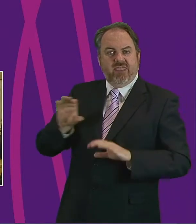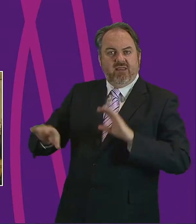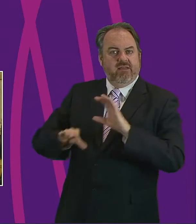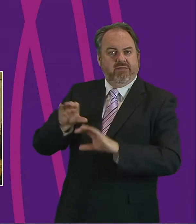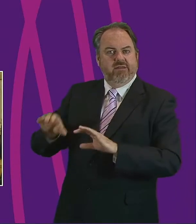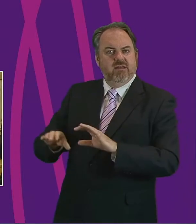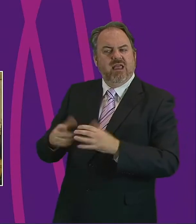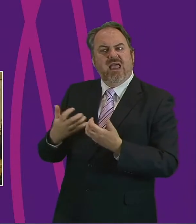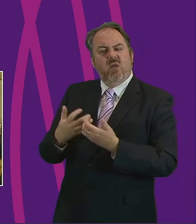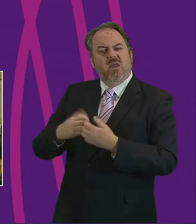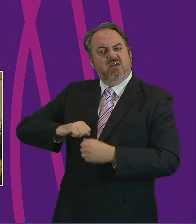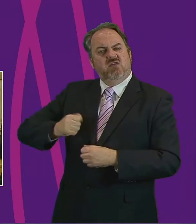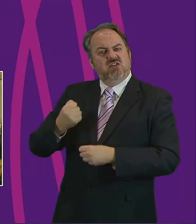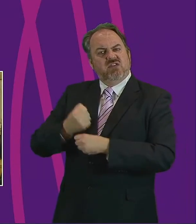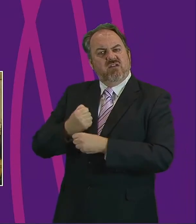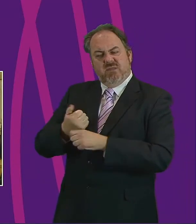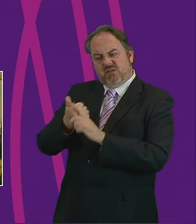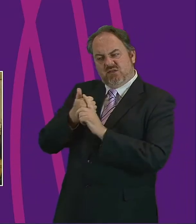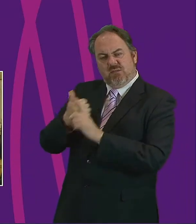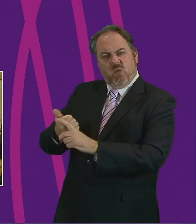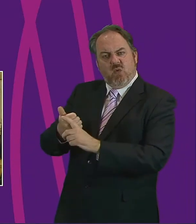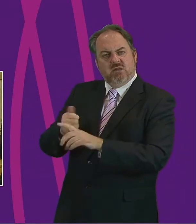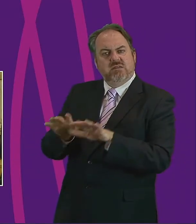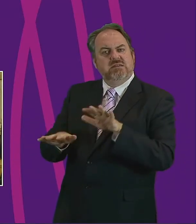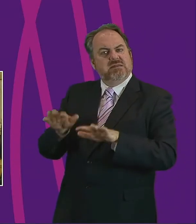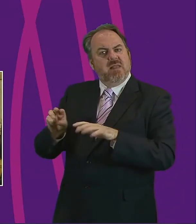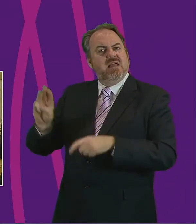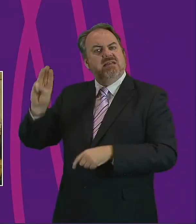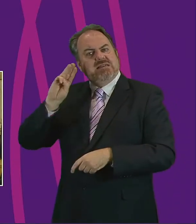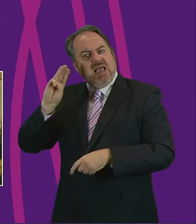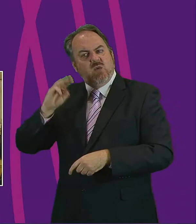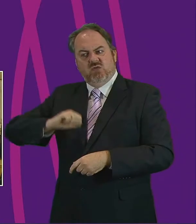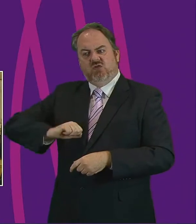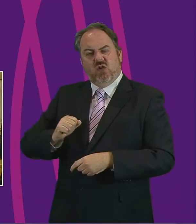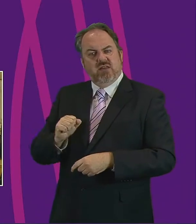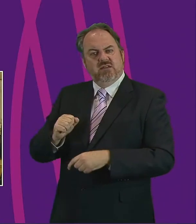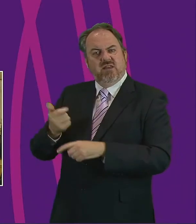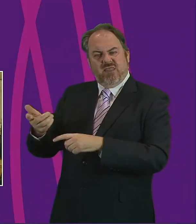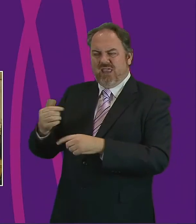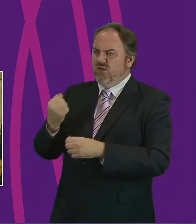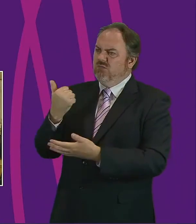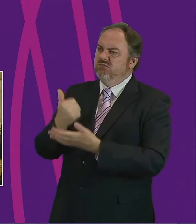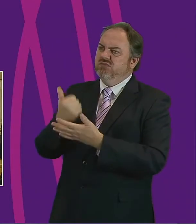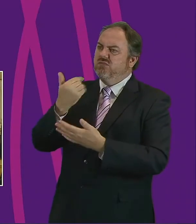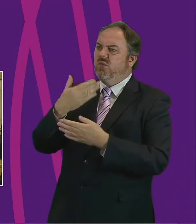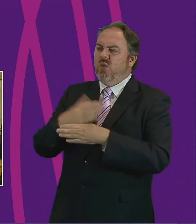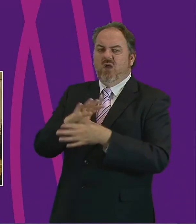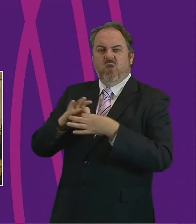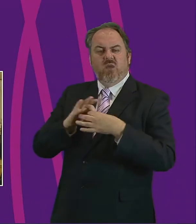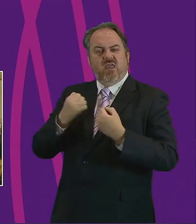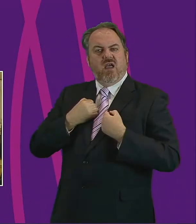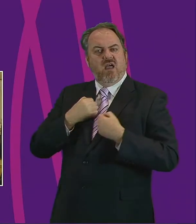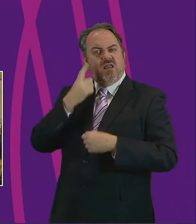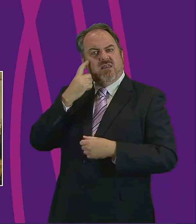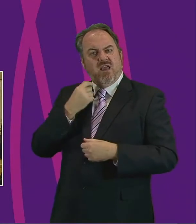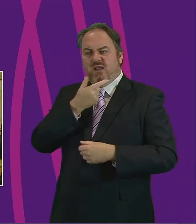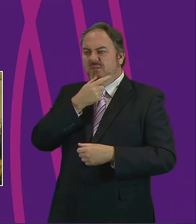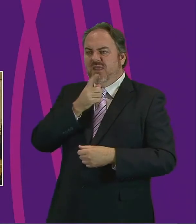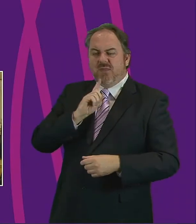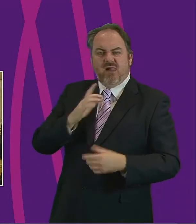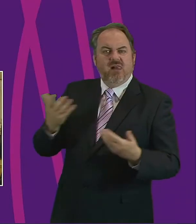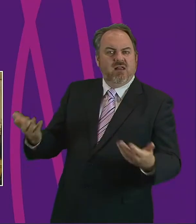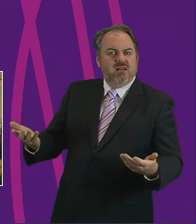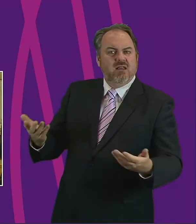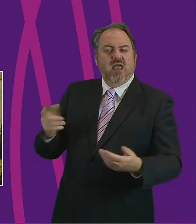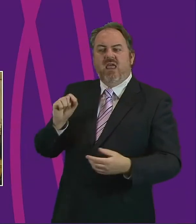the Scottish Government offer to organisations like Scouts Scotland to do so much excellent work with our young people? And will the criteria for the